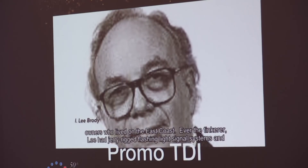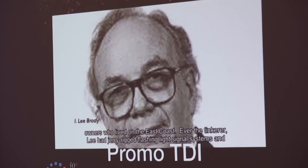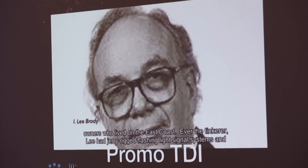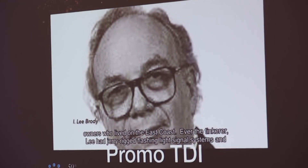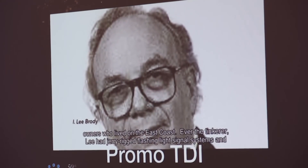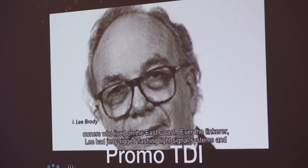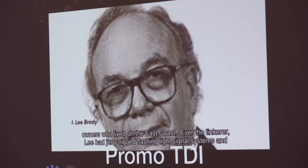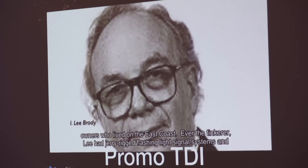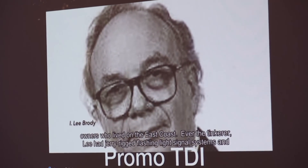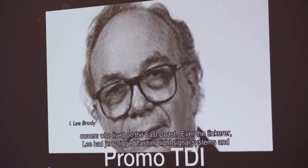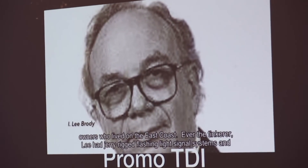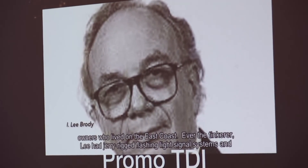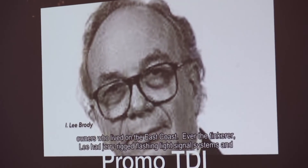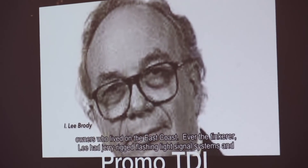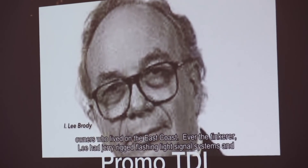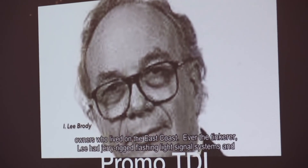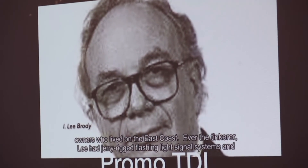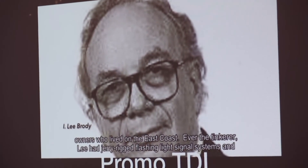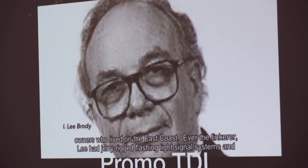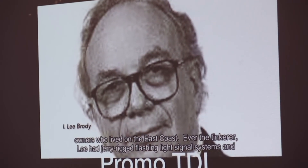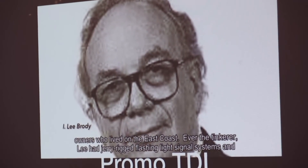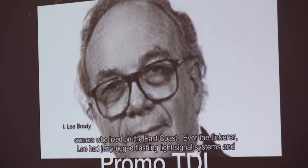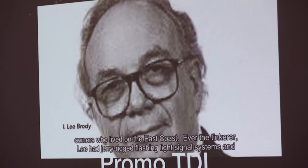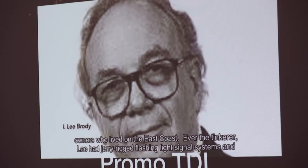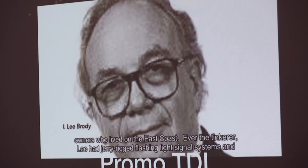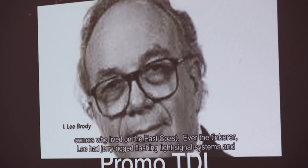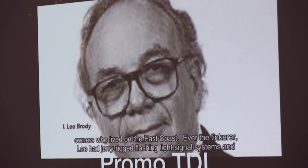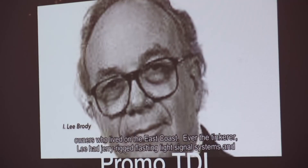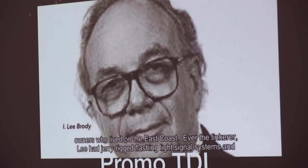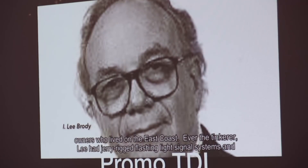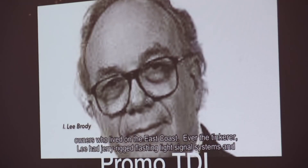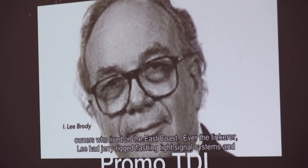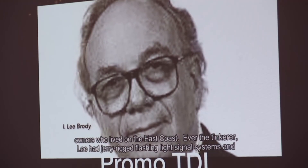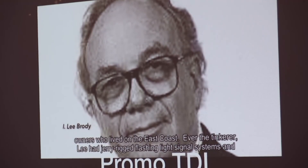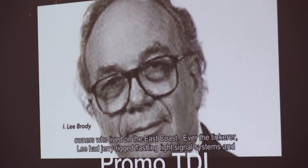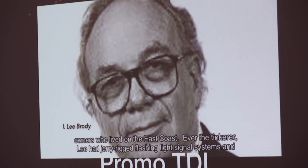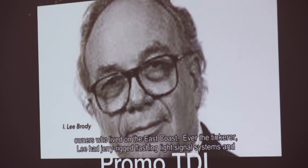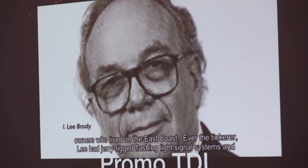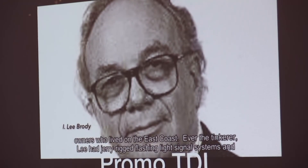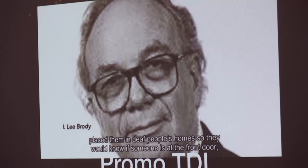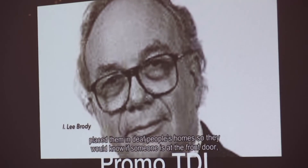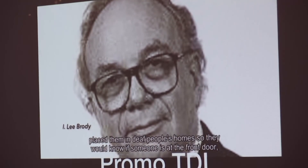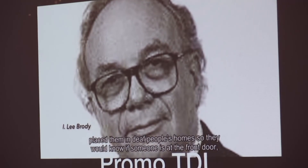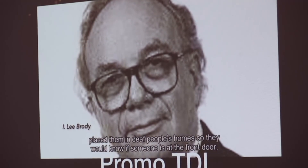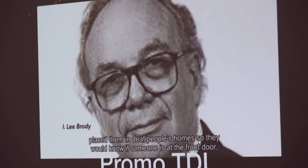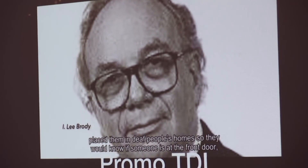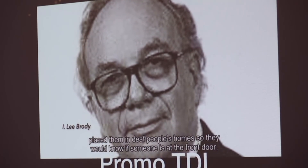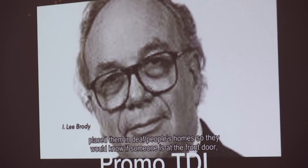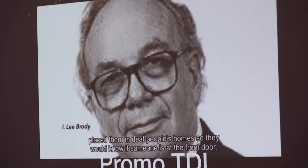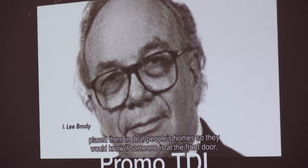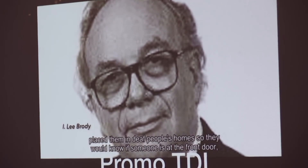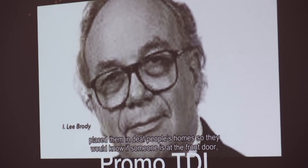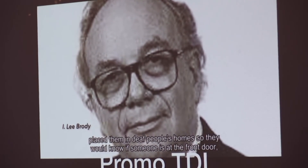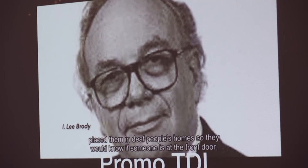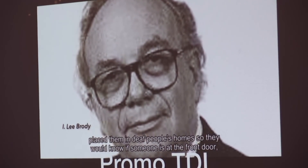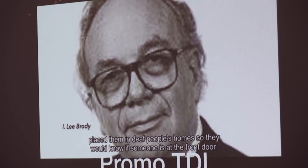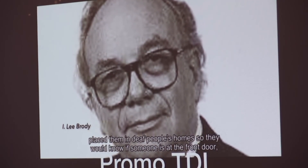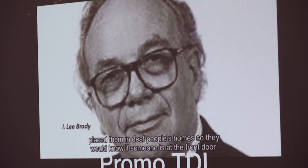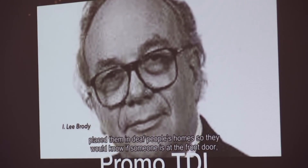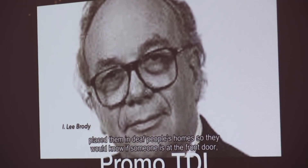on the East Coast. Ever the tinkerer, Lee had jerry-rigged flashing light signal systems and placed them in deaf people's homes so they would know if someone is